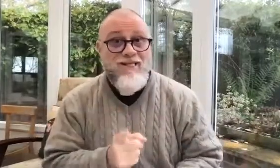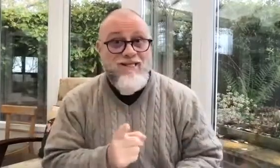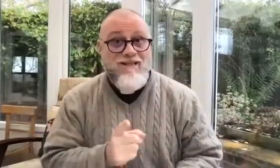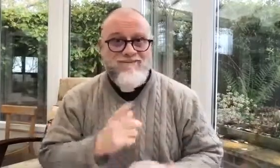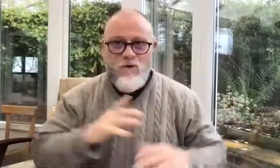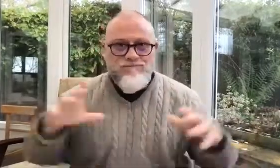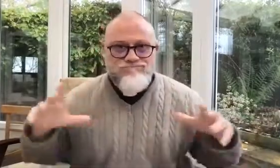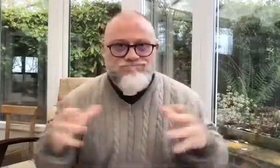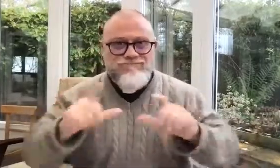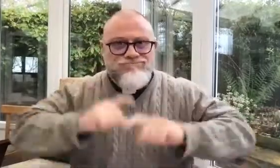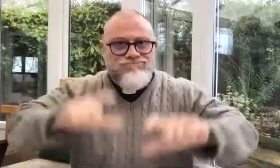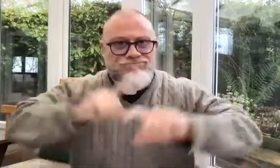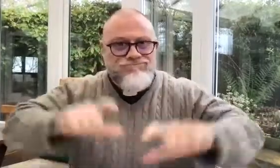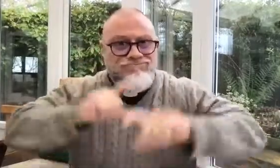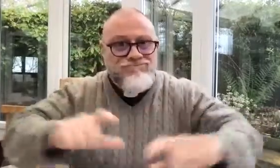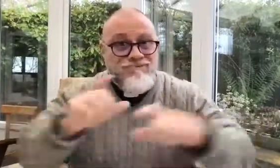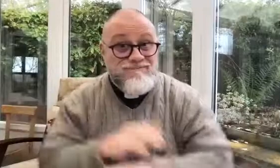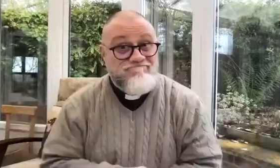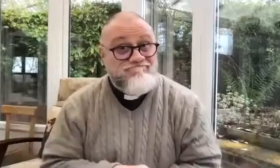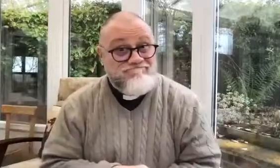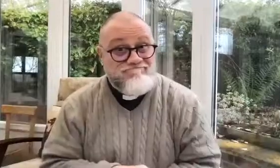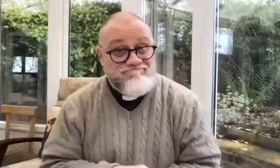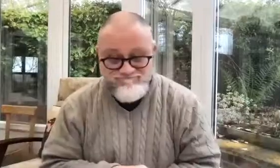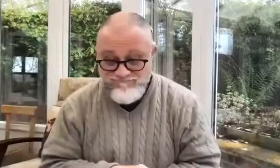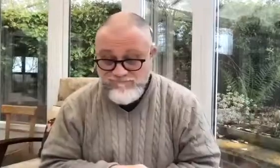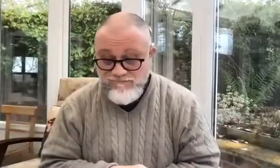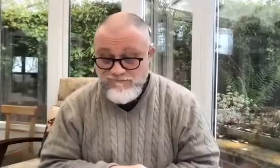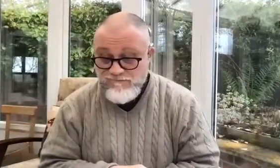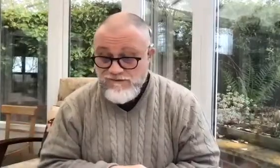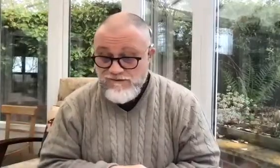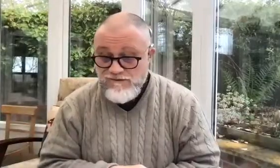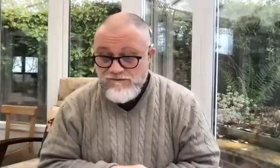be useful for getting everybody together and continuing that.